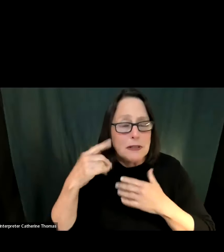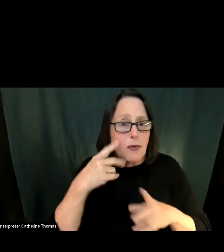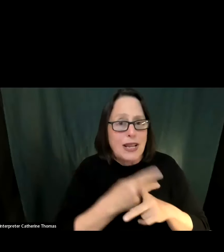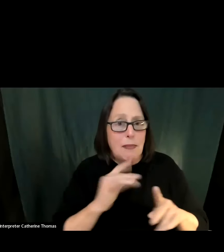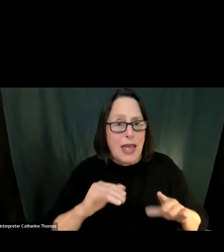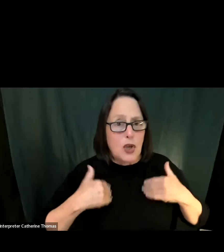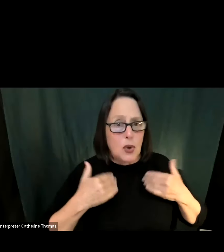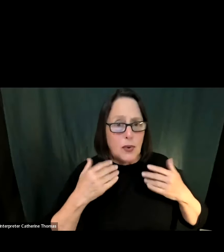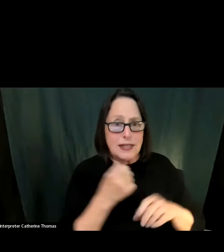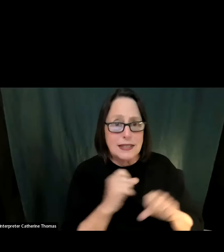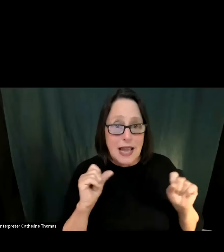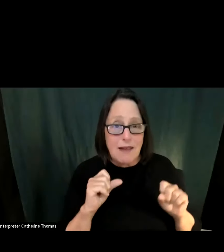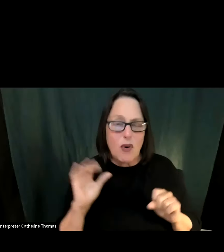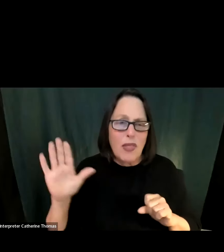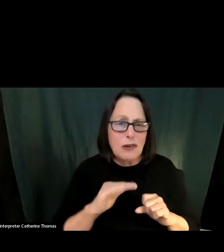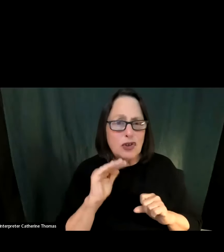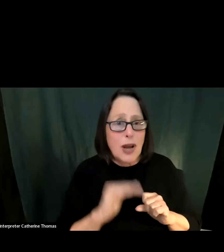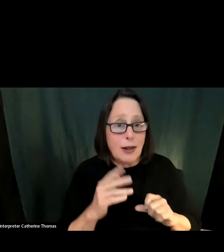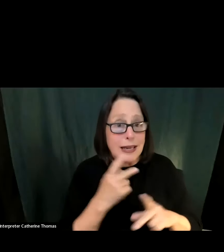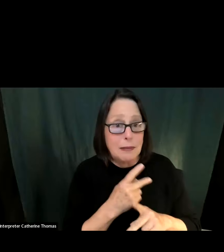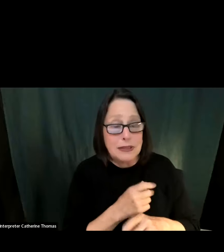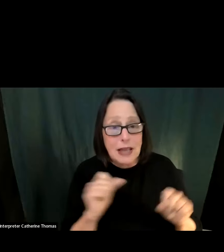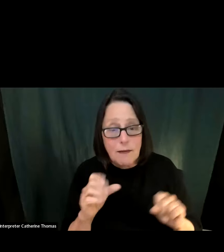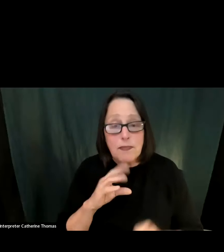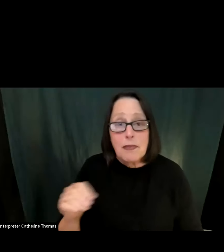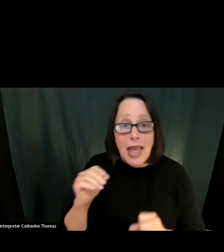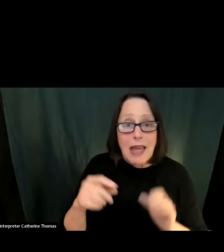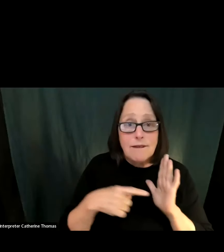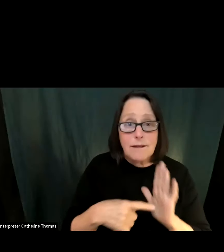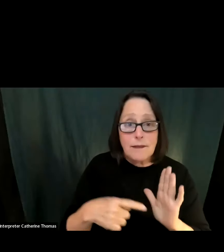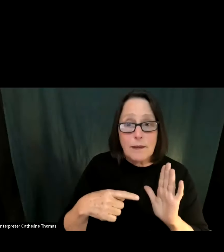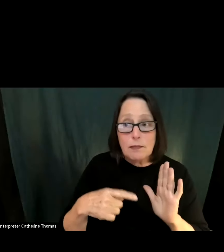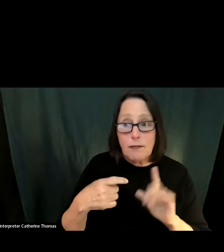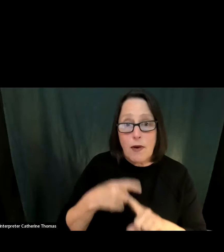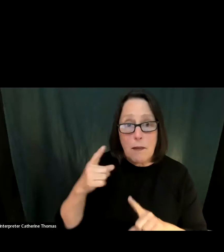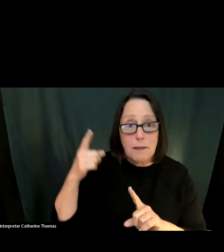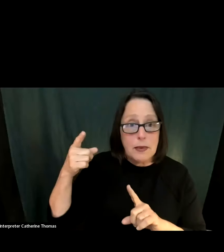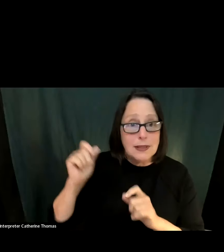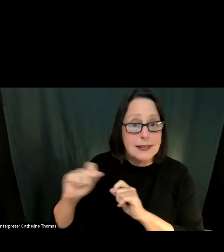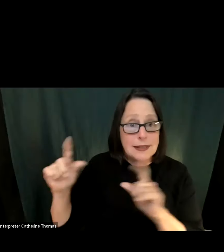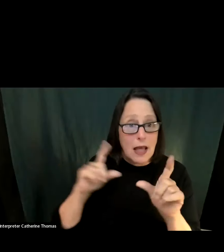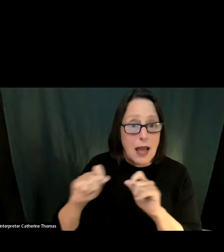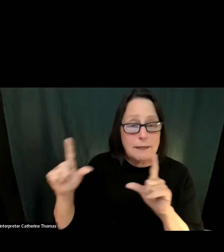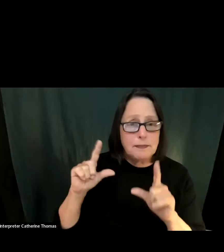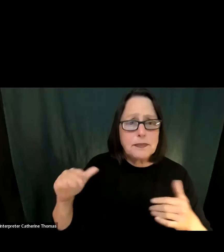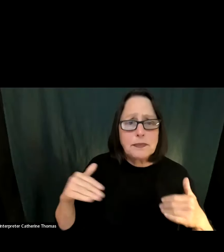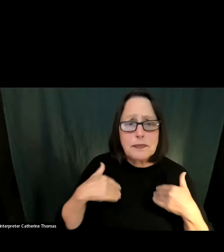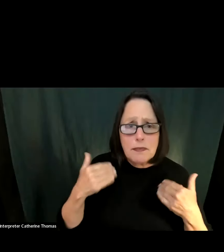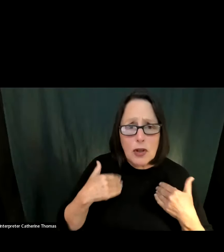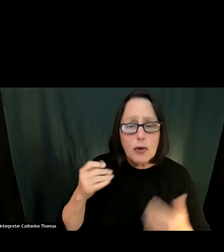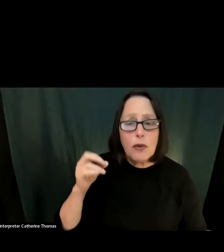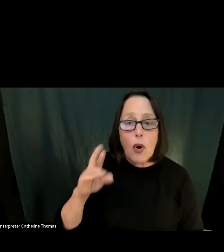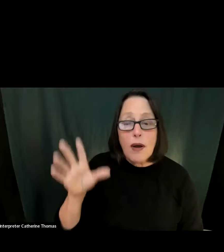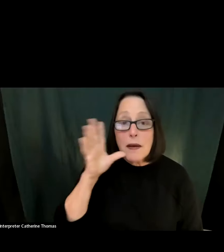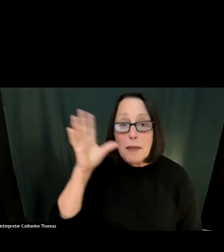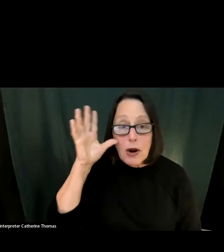And then to echo one of Sherry's points from her slide, about getting the youth or the parent gets to define